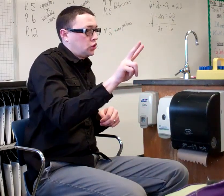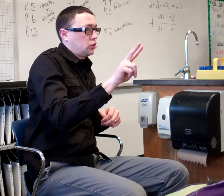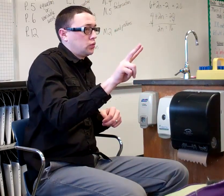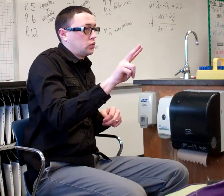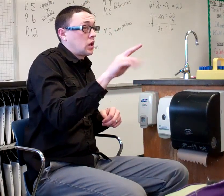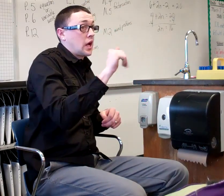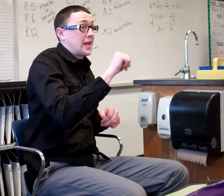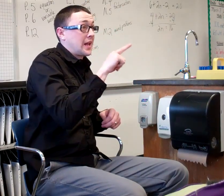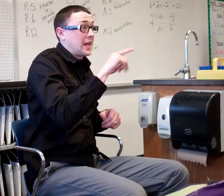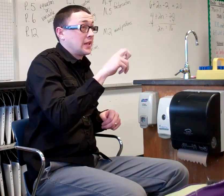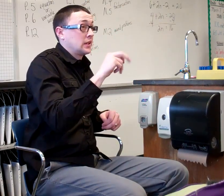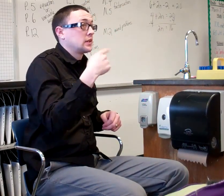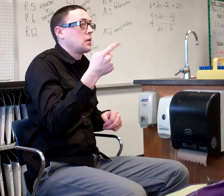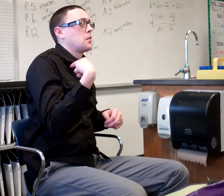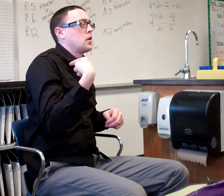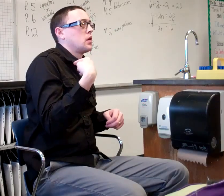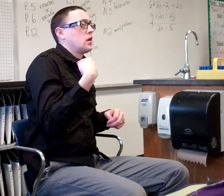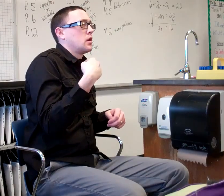the opposite of that.